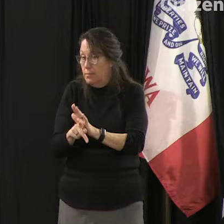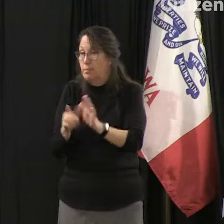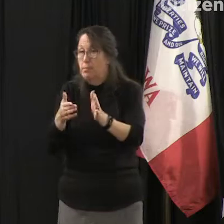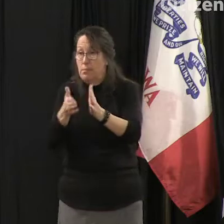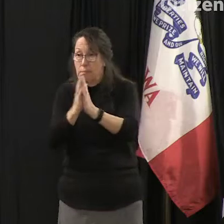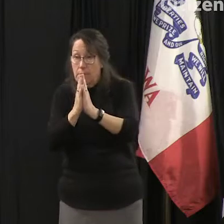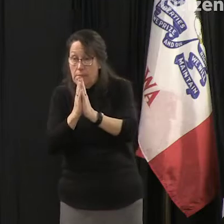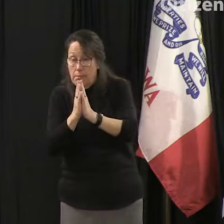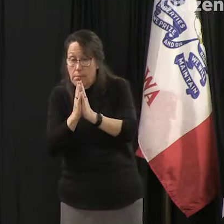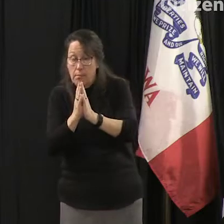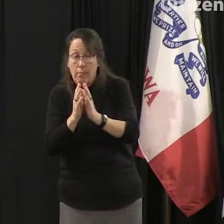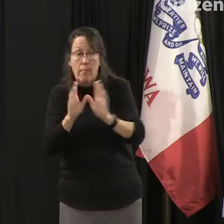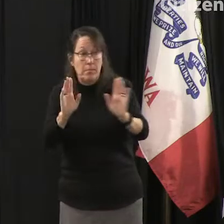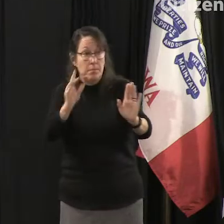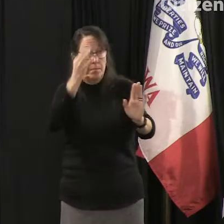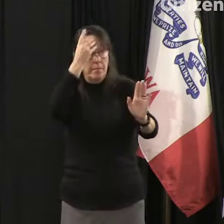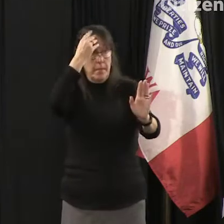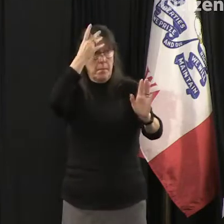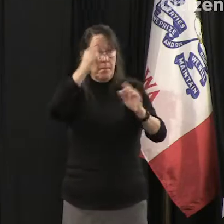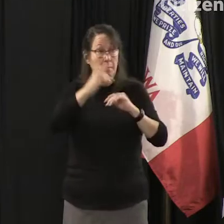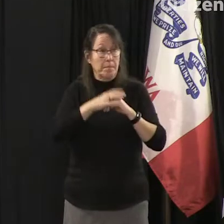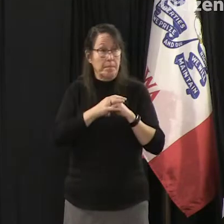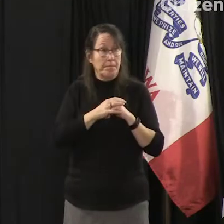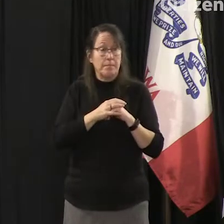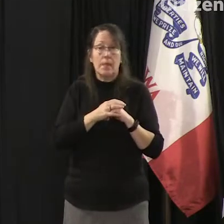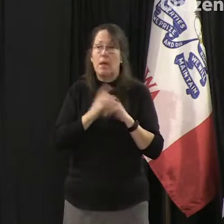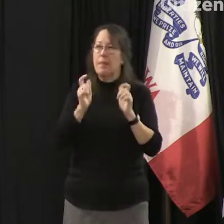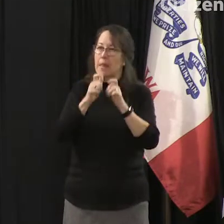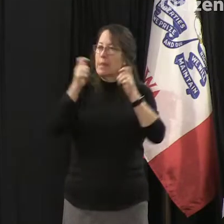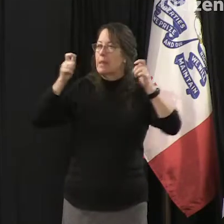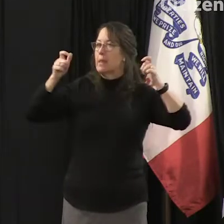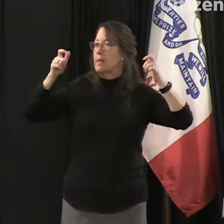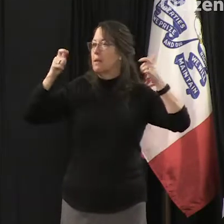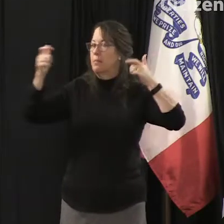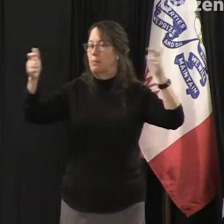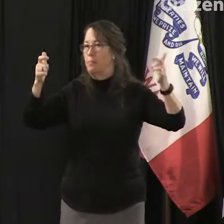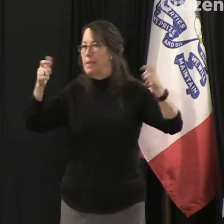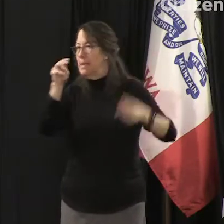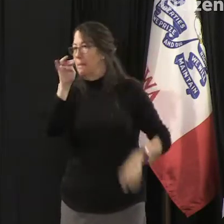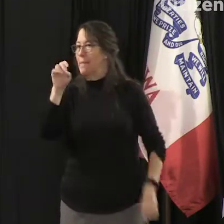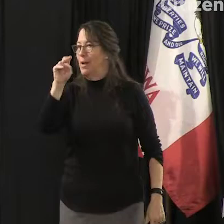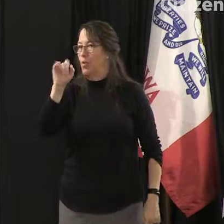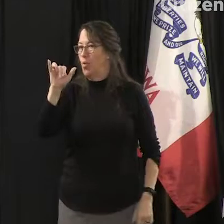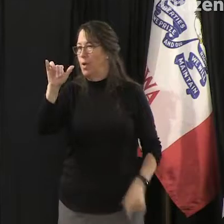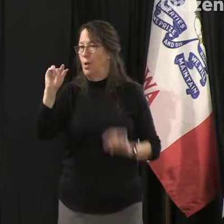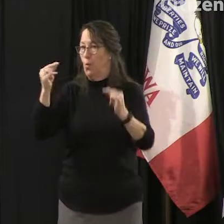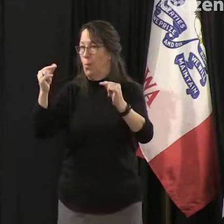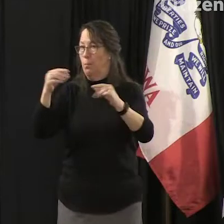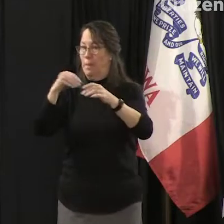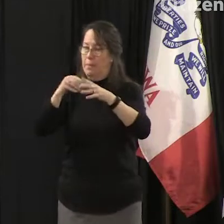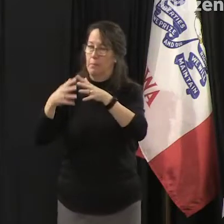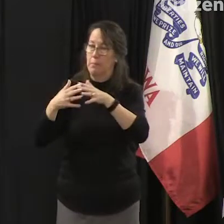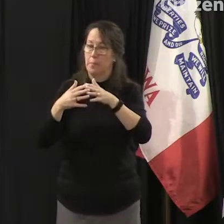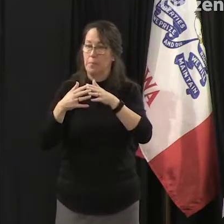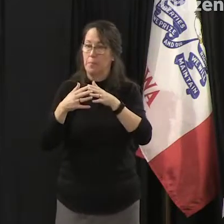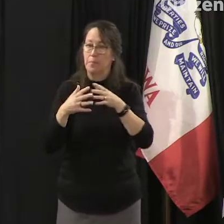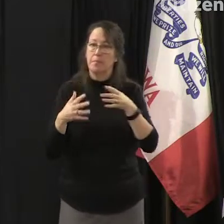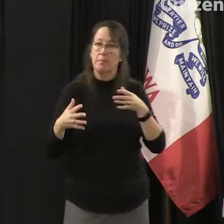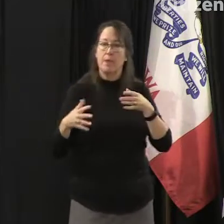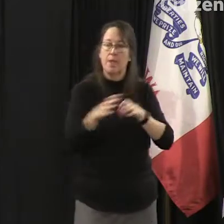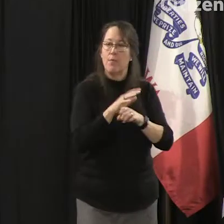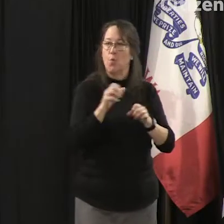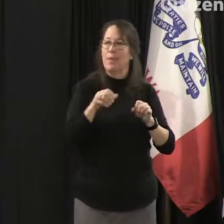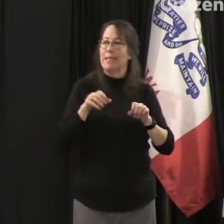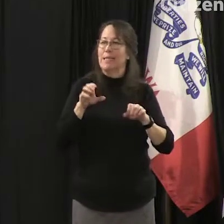what I said, you know, think about this. The largest minority group in America, covered with a